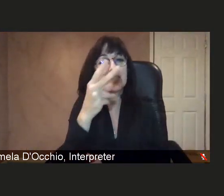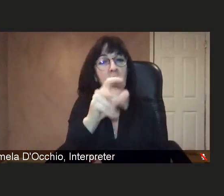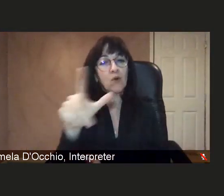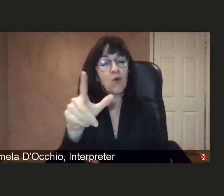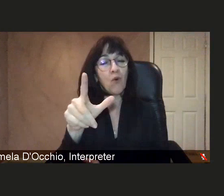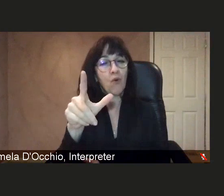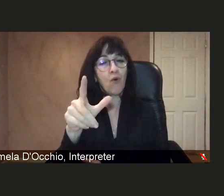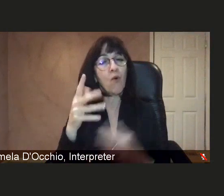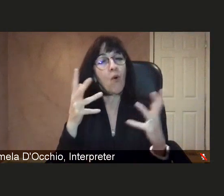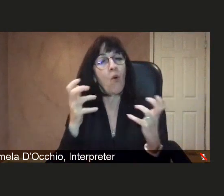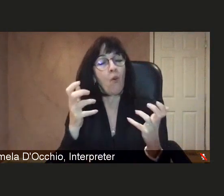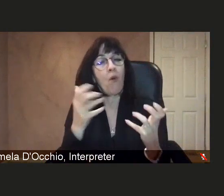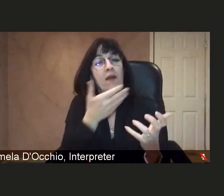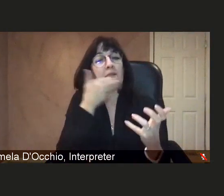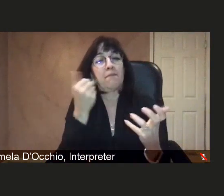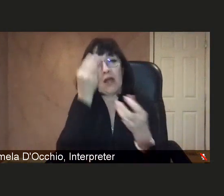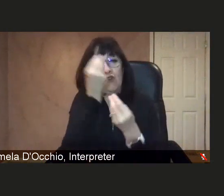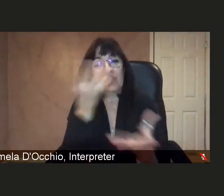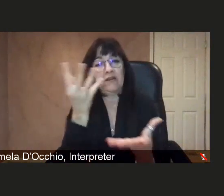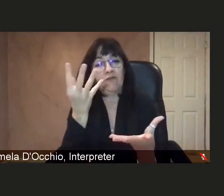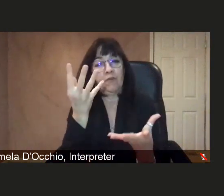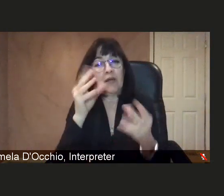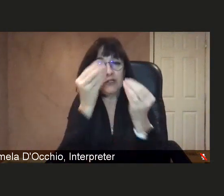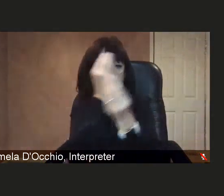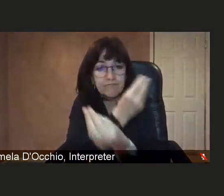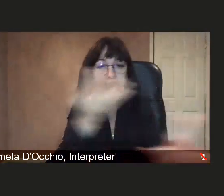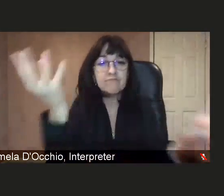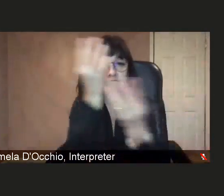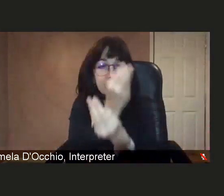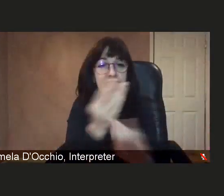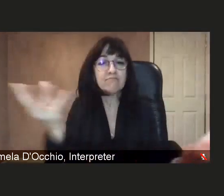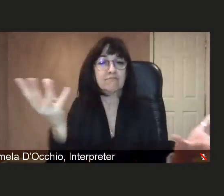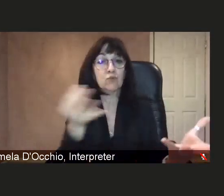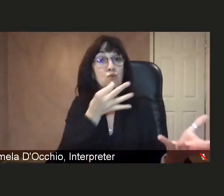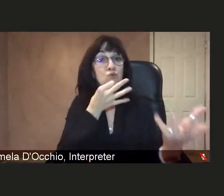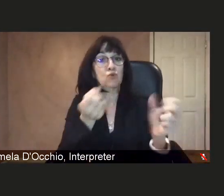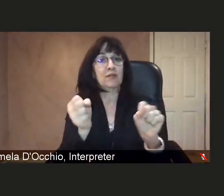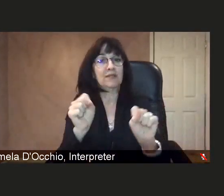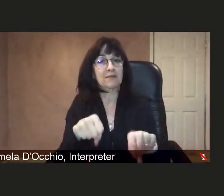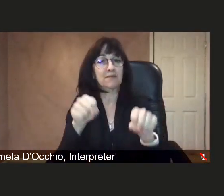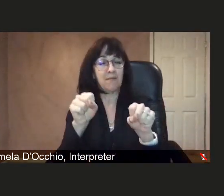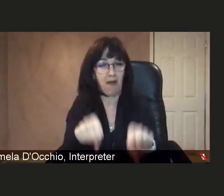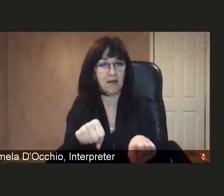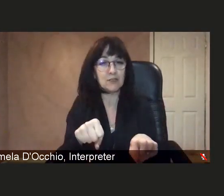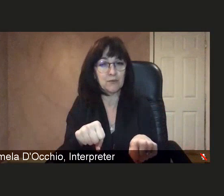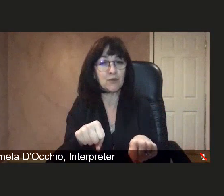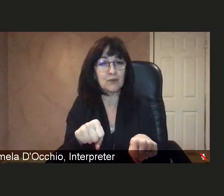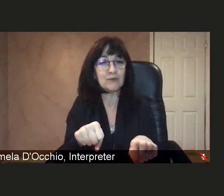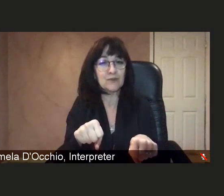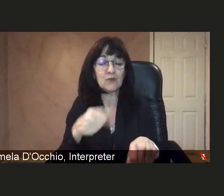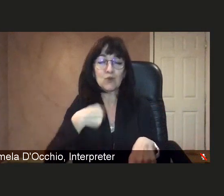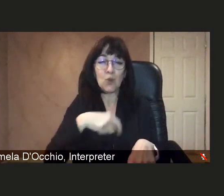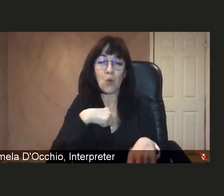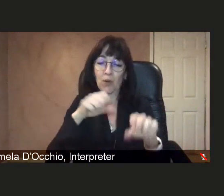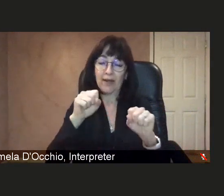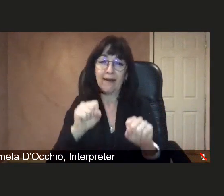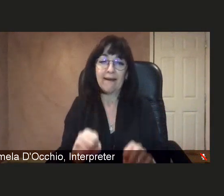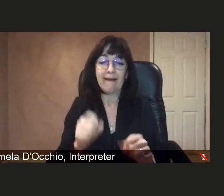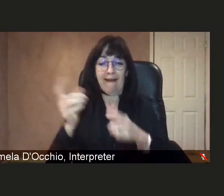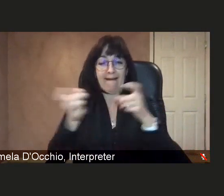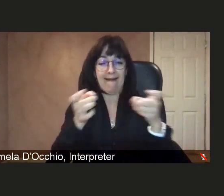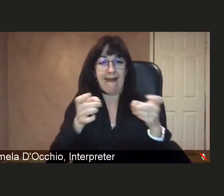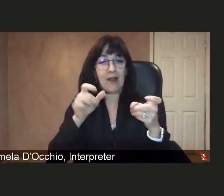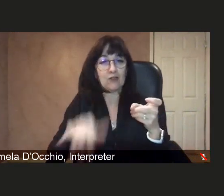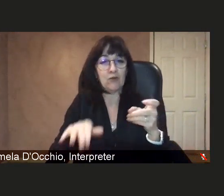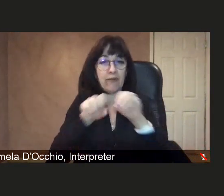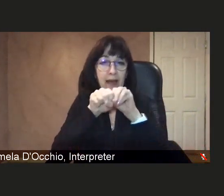get the information as soon as possible in terms of how best to manage and deal with this pandemic.